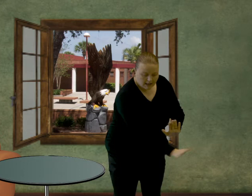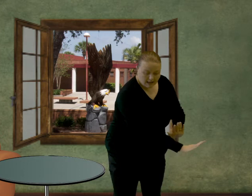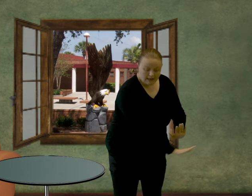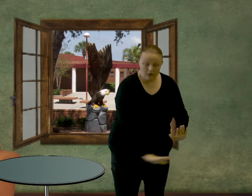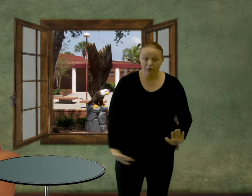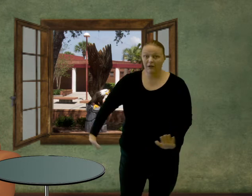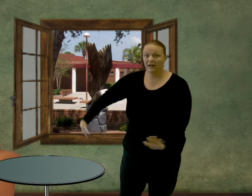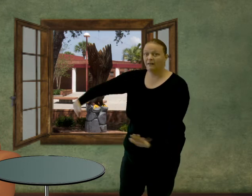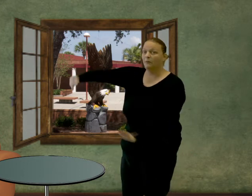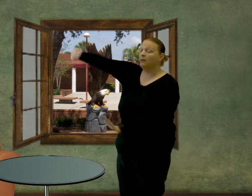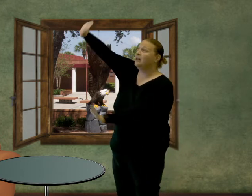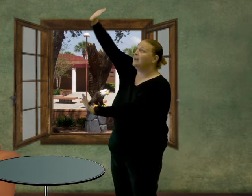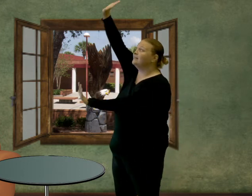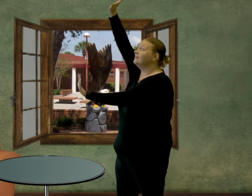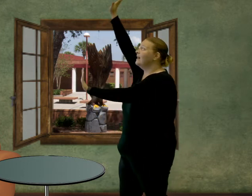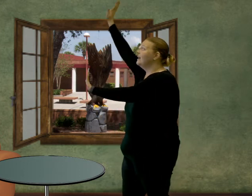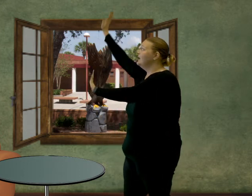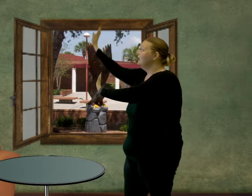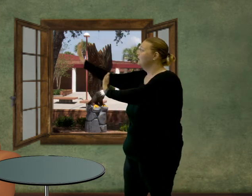Now don't forget that the bubble has a side